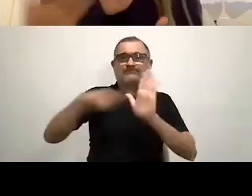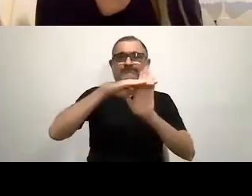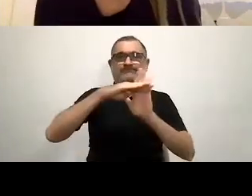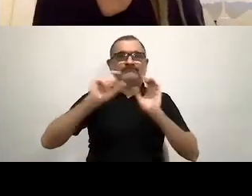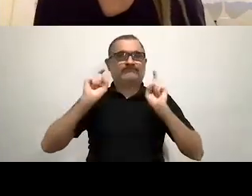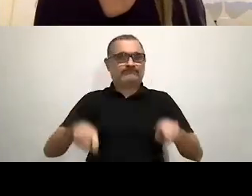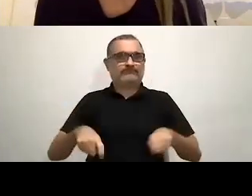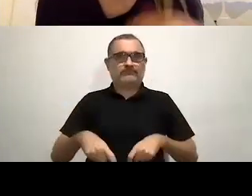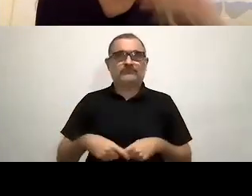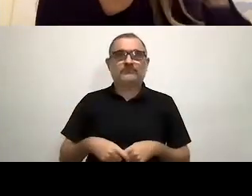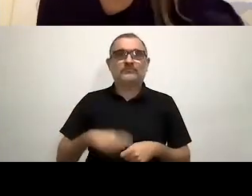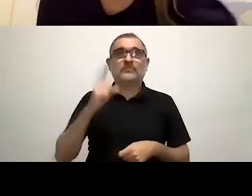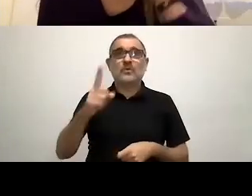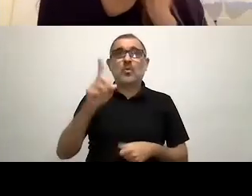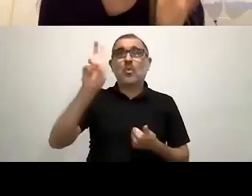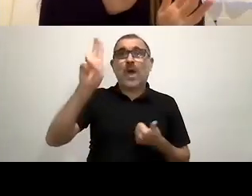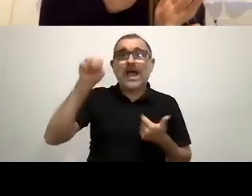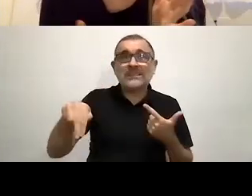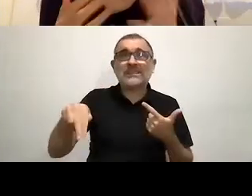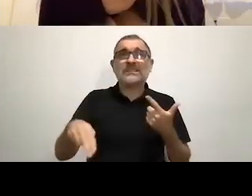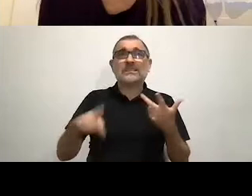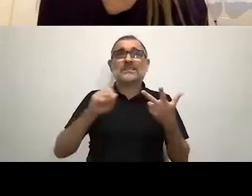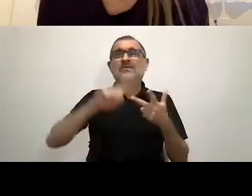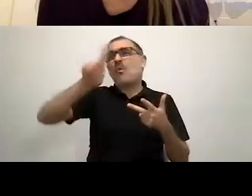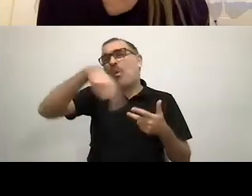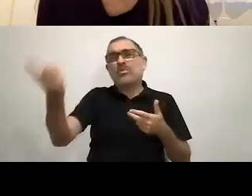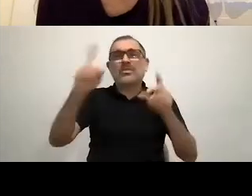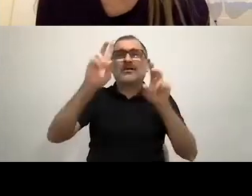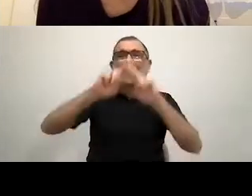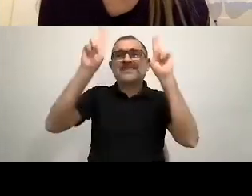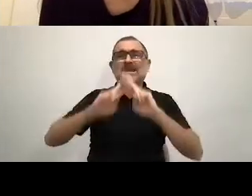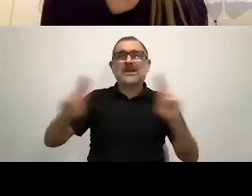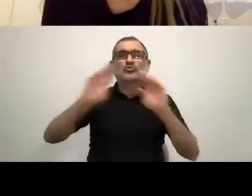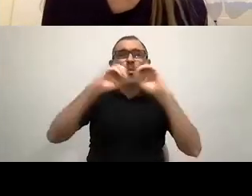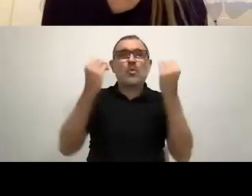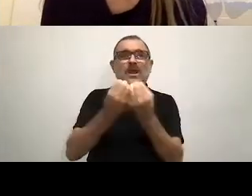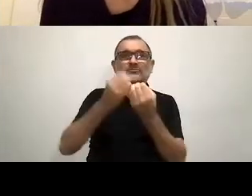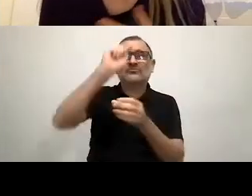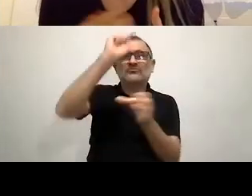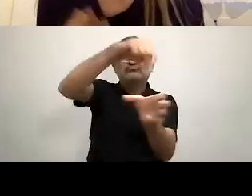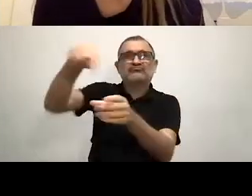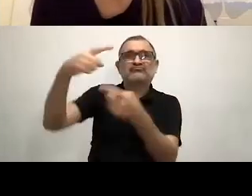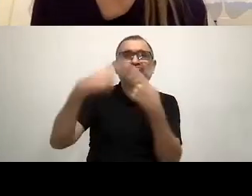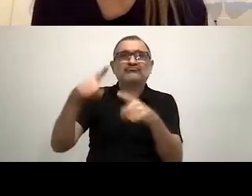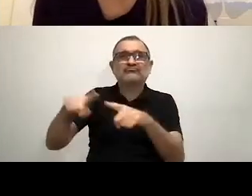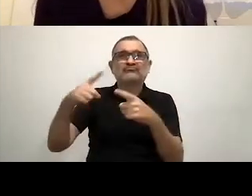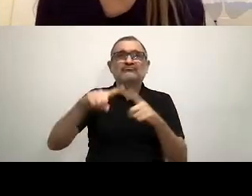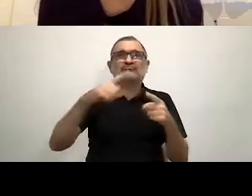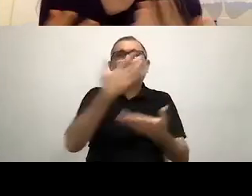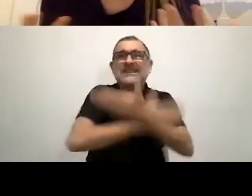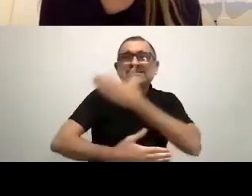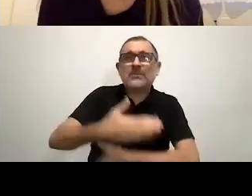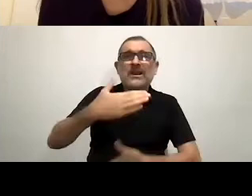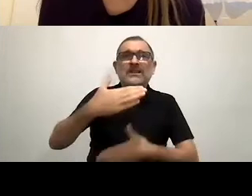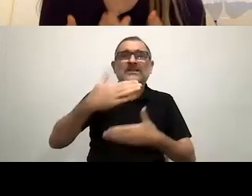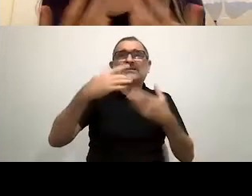and international structures, Disability Alliance, regional political organizations, knowledge